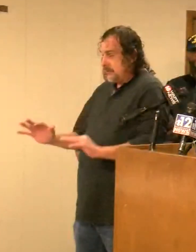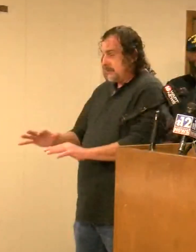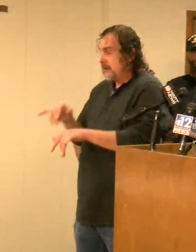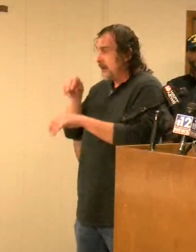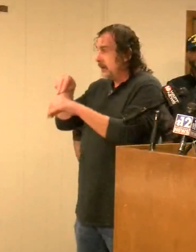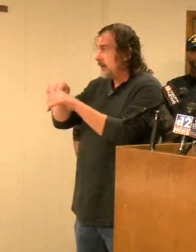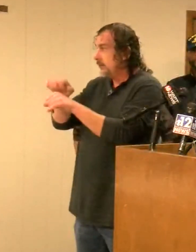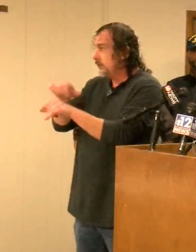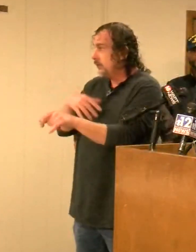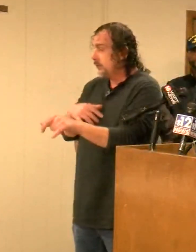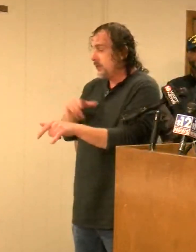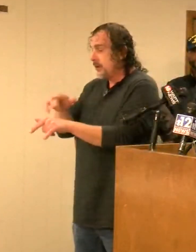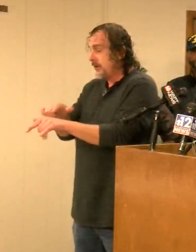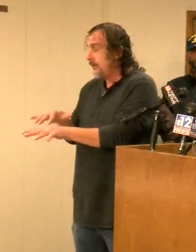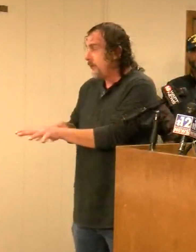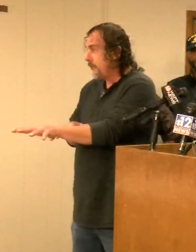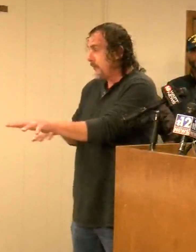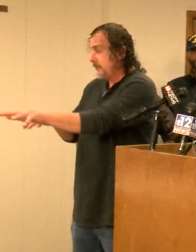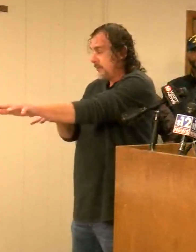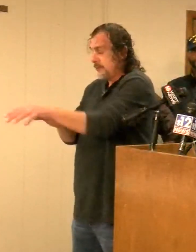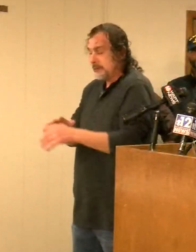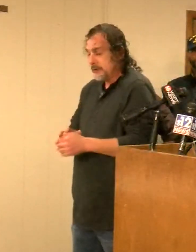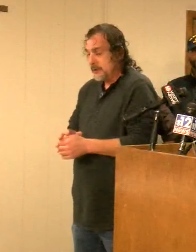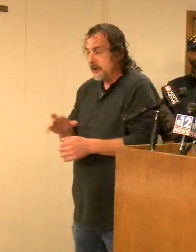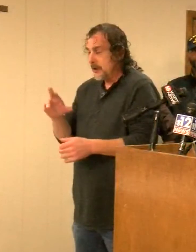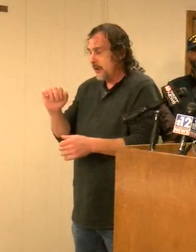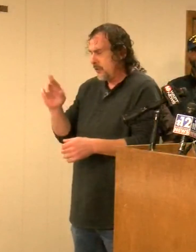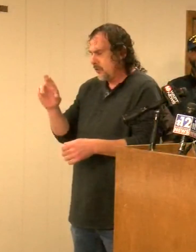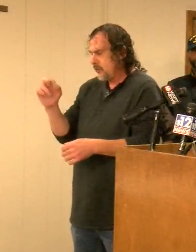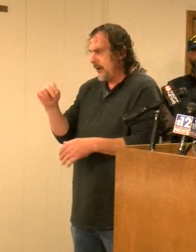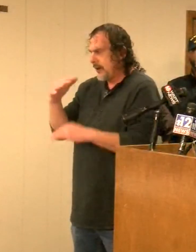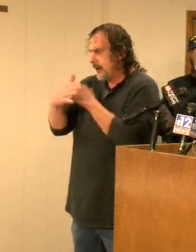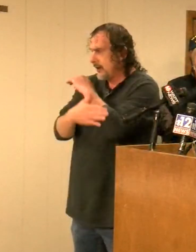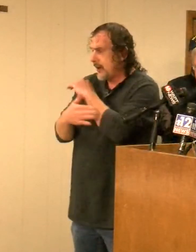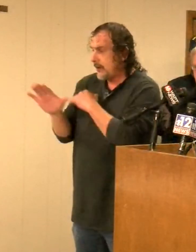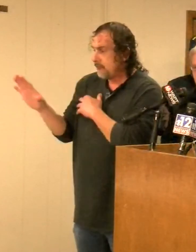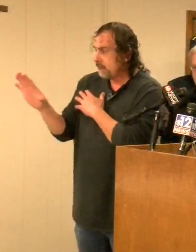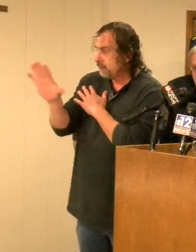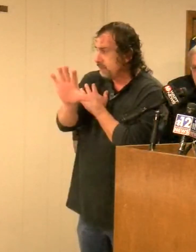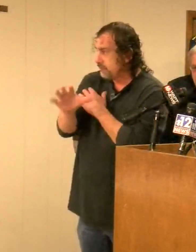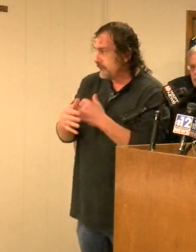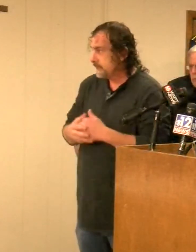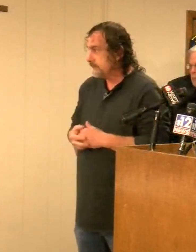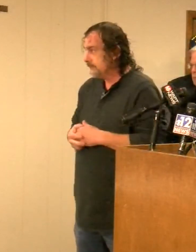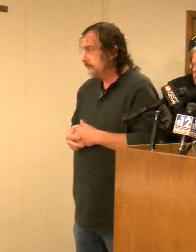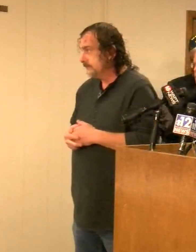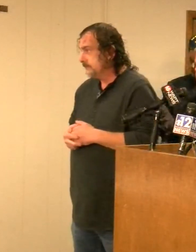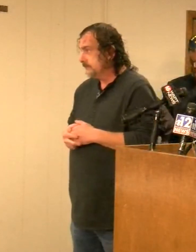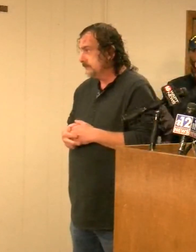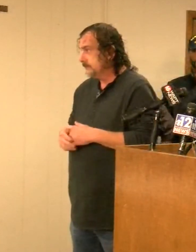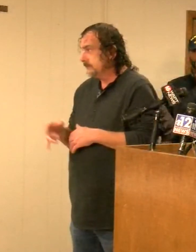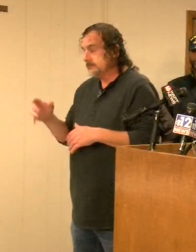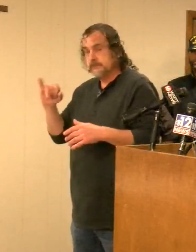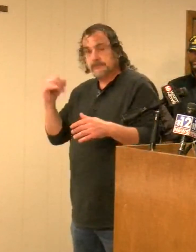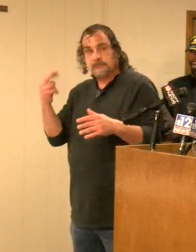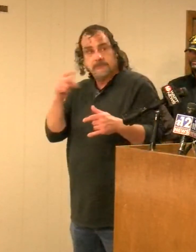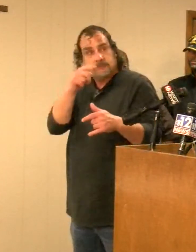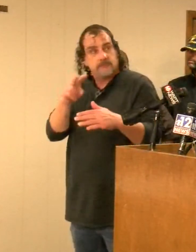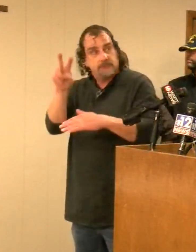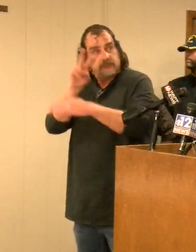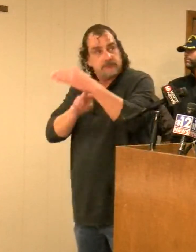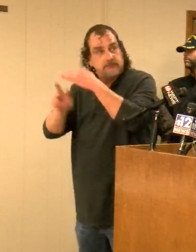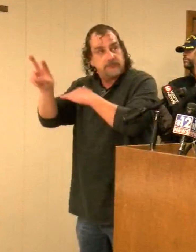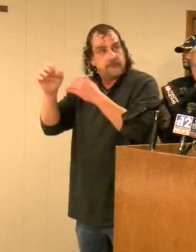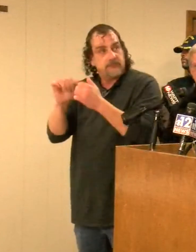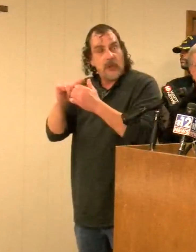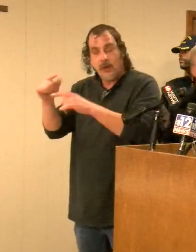out of areas over towards, say, the Rankin County side of the river. John, can you predict how long